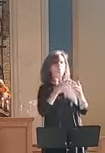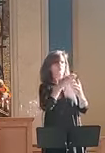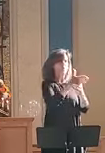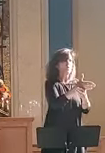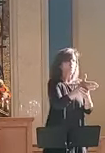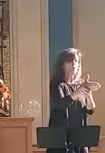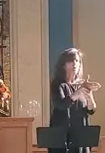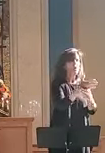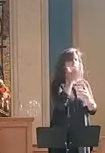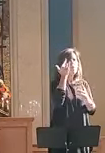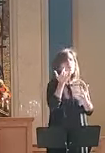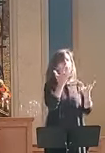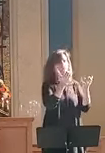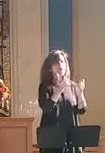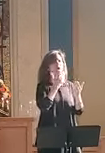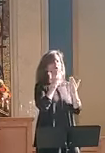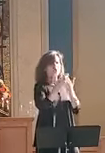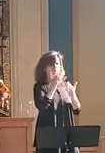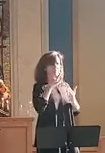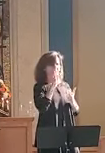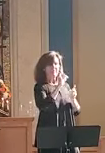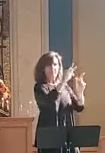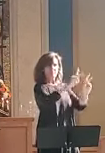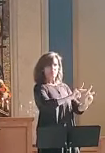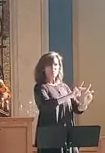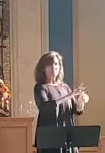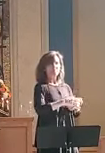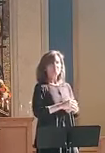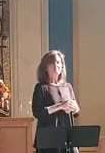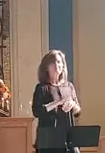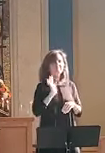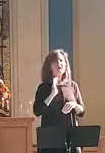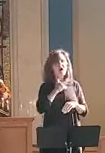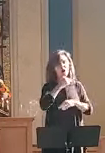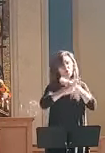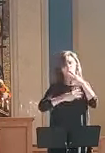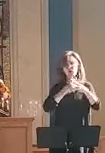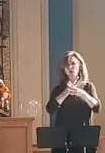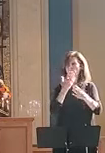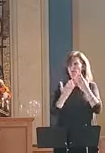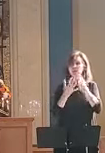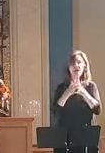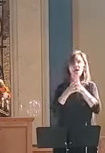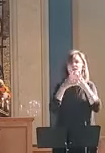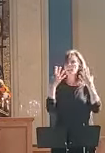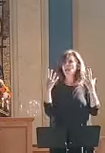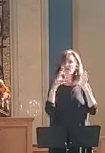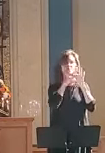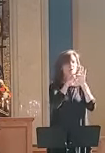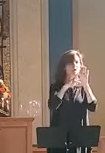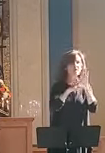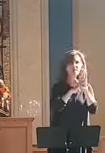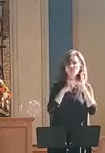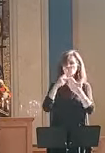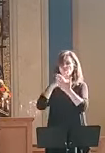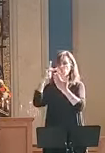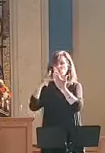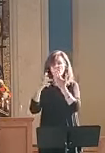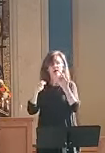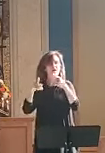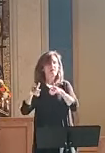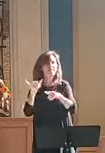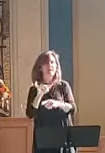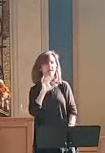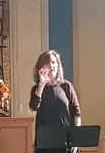because it's about the good of that person. Our society may be full of initiatives and programs, right? It could be